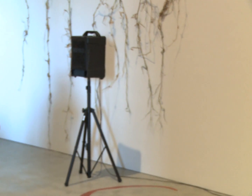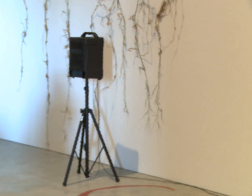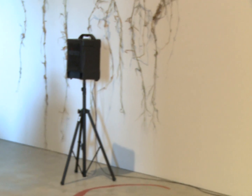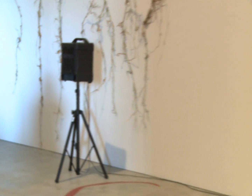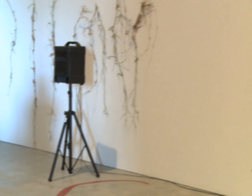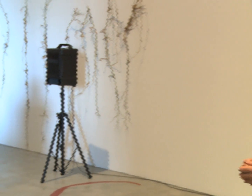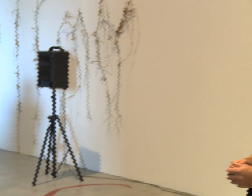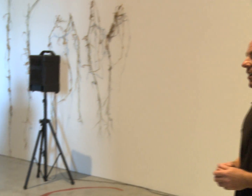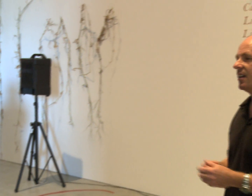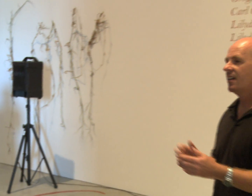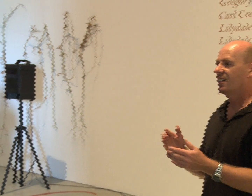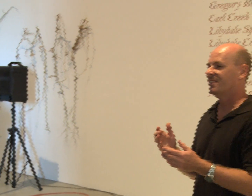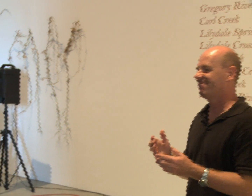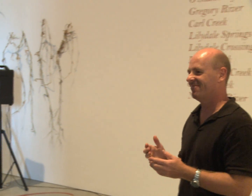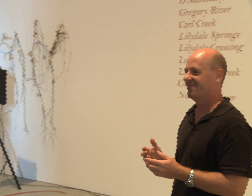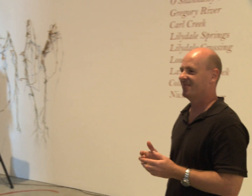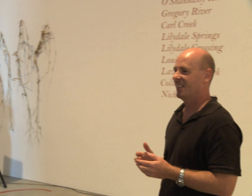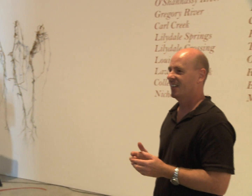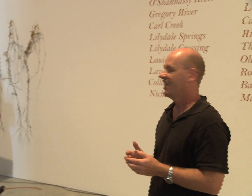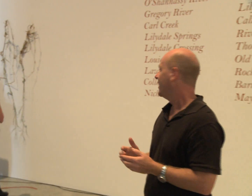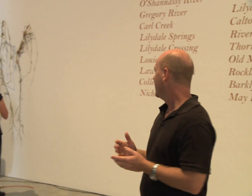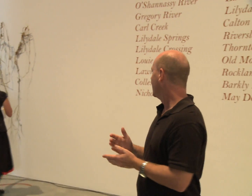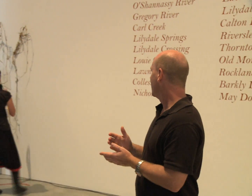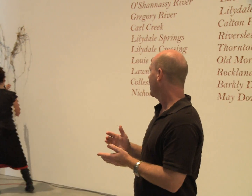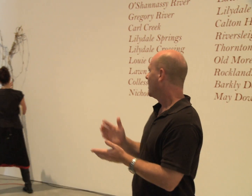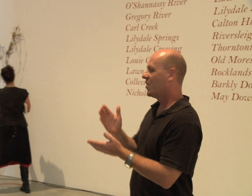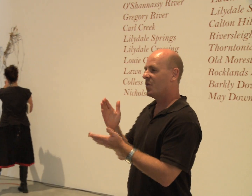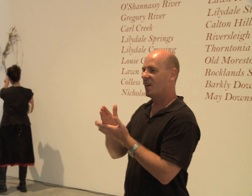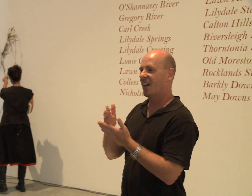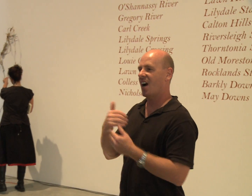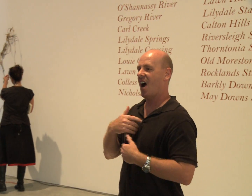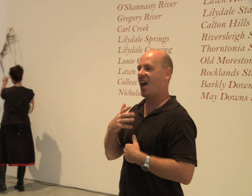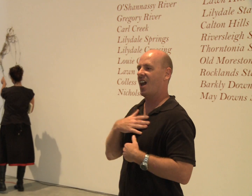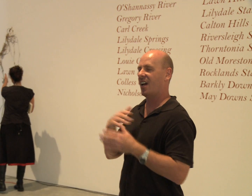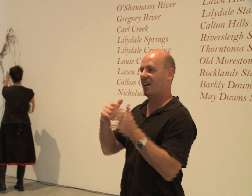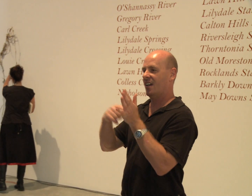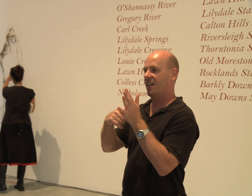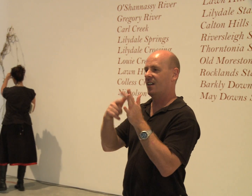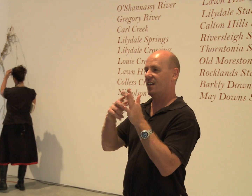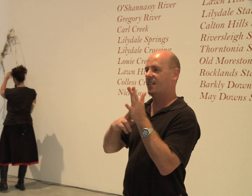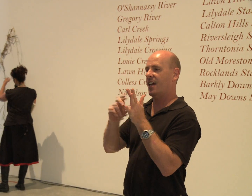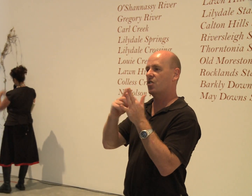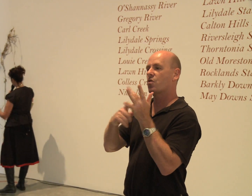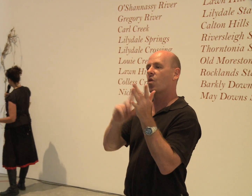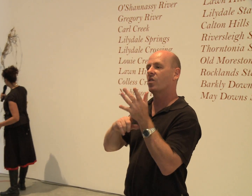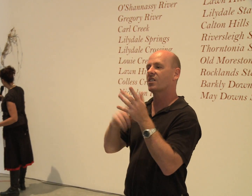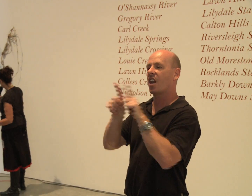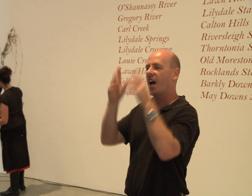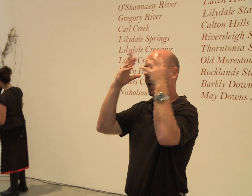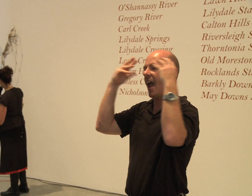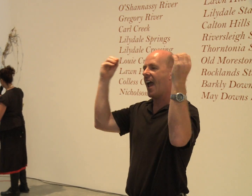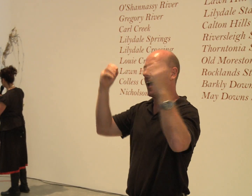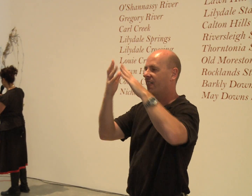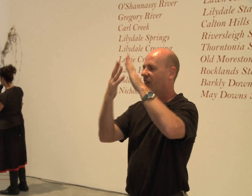I really like the way that the tendrils are very hair-like here. and they float off the